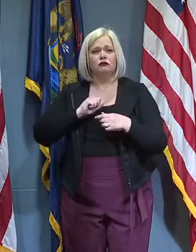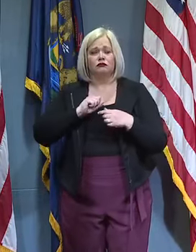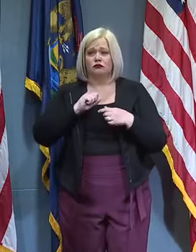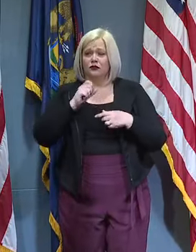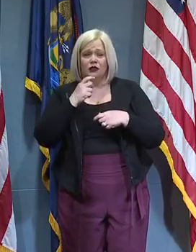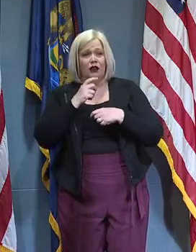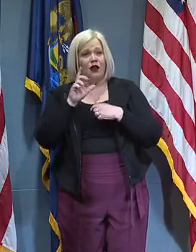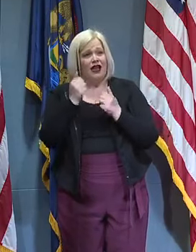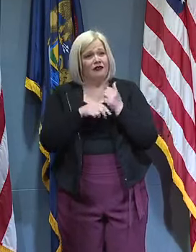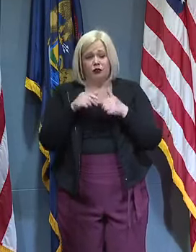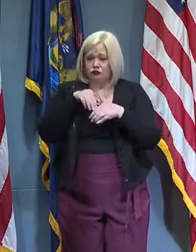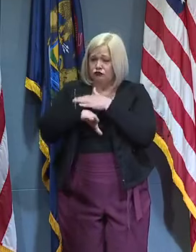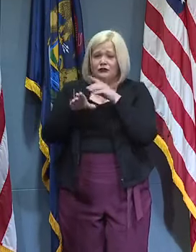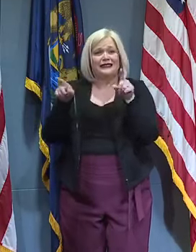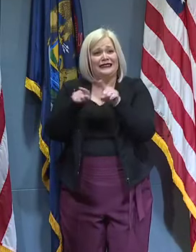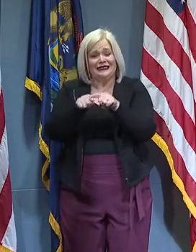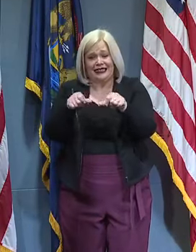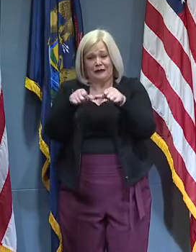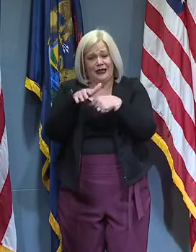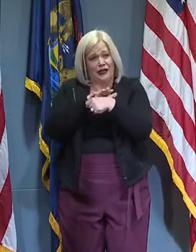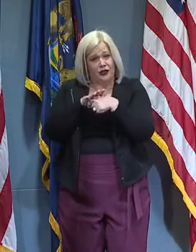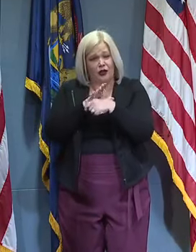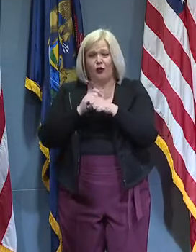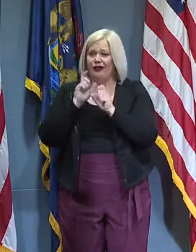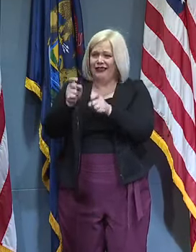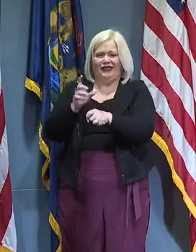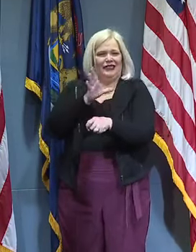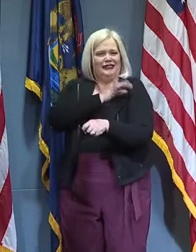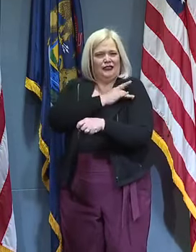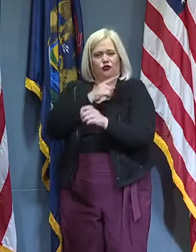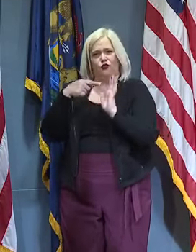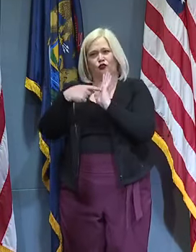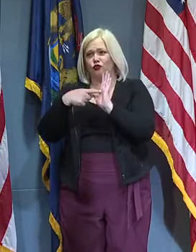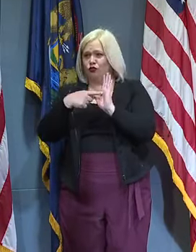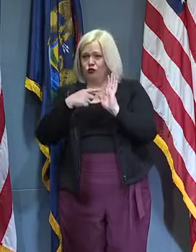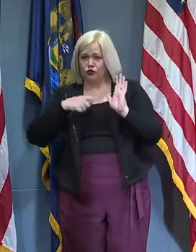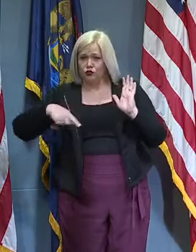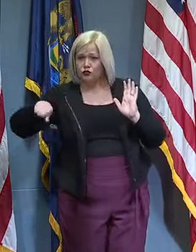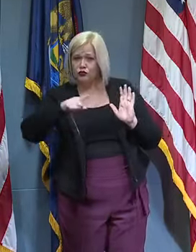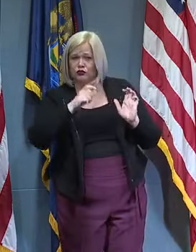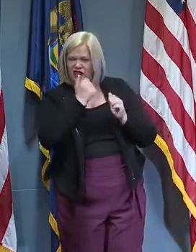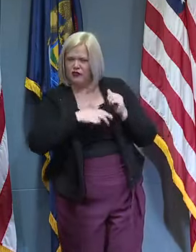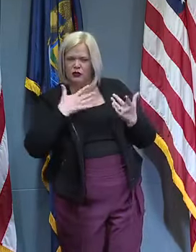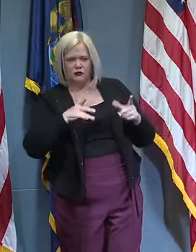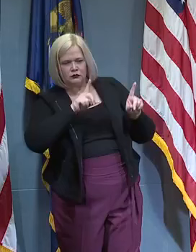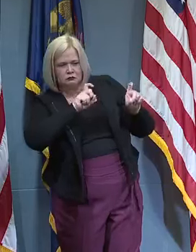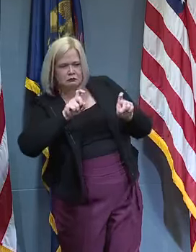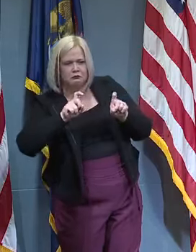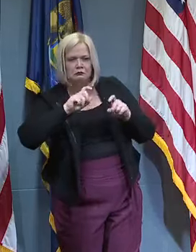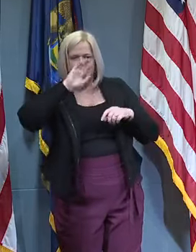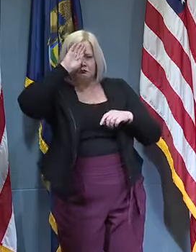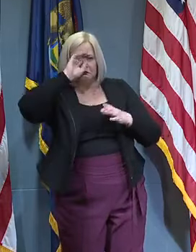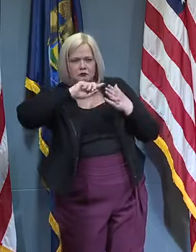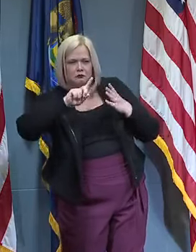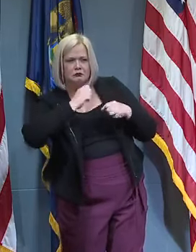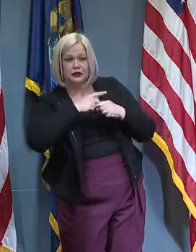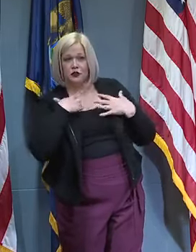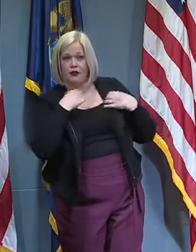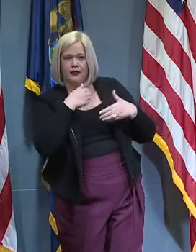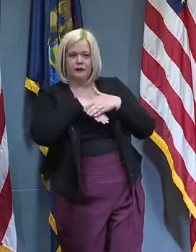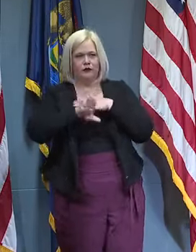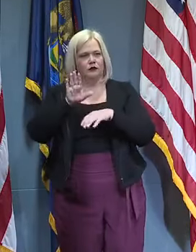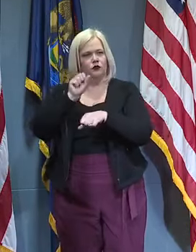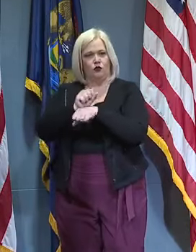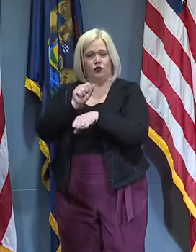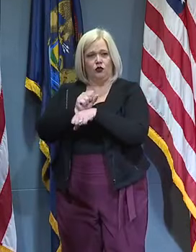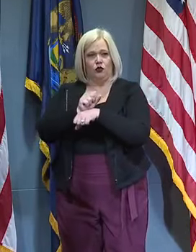possible, or issuing stickers or other indicators to assure that all workers have been screened on a given day, identifying choke